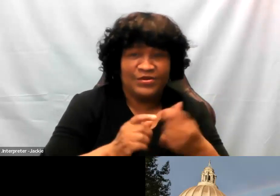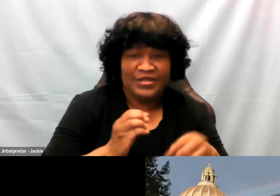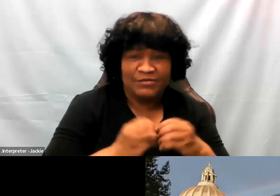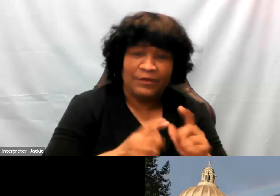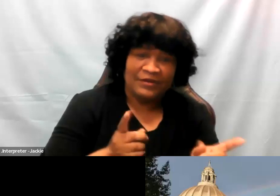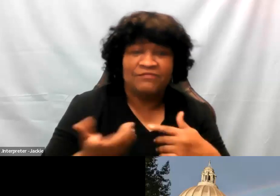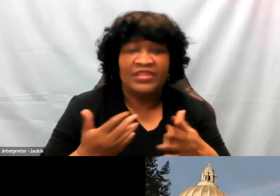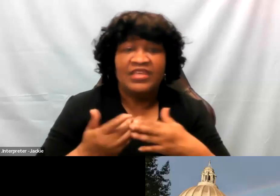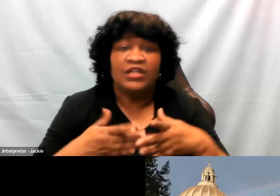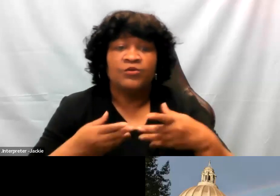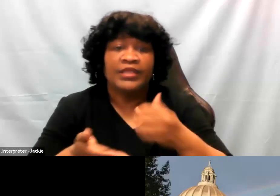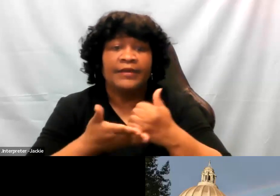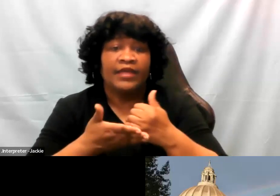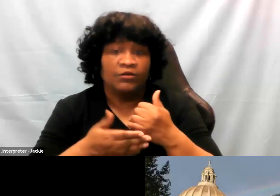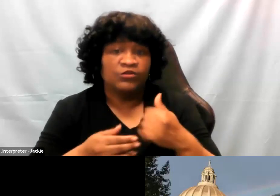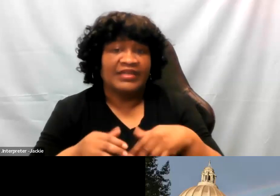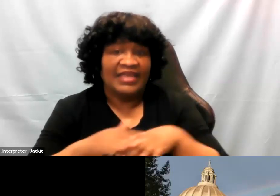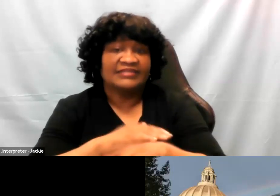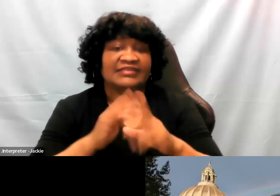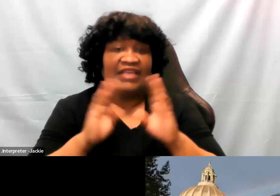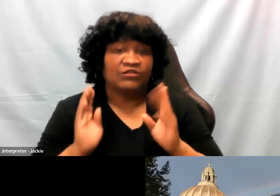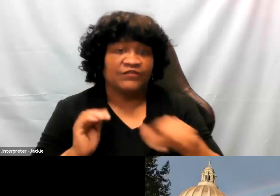streets and into housing.